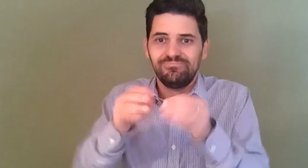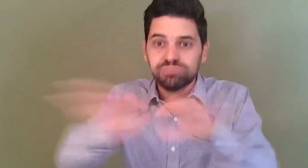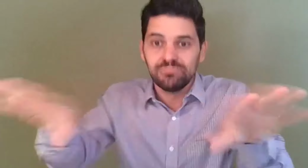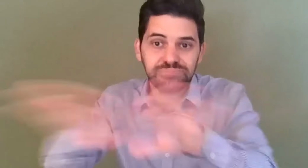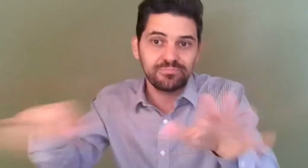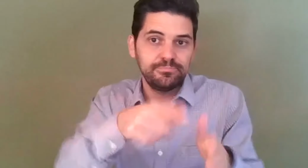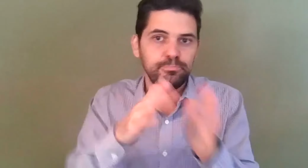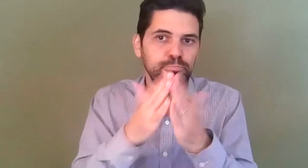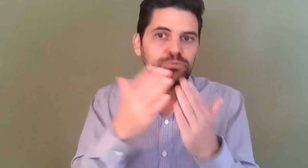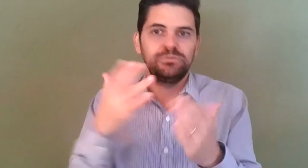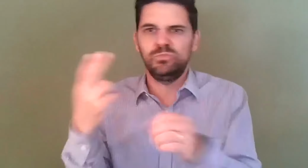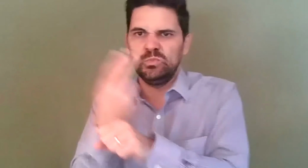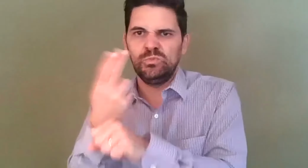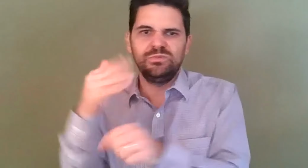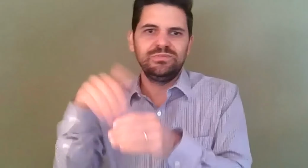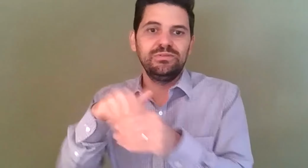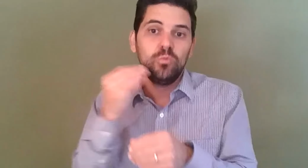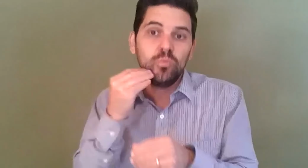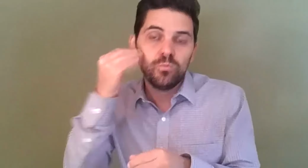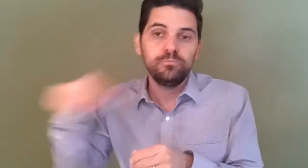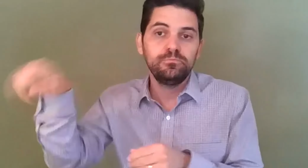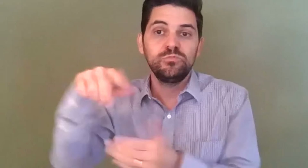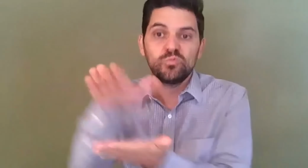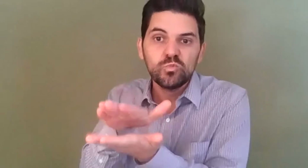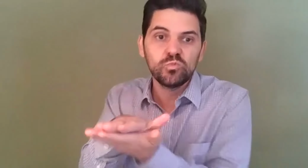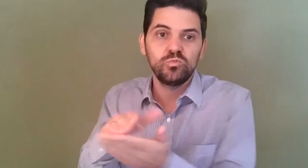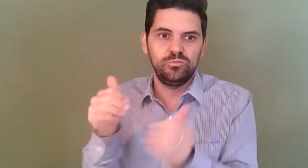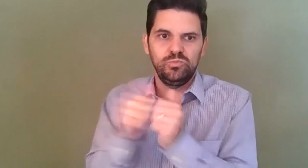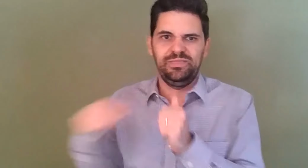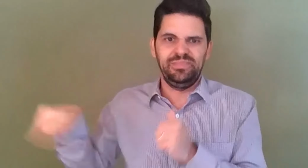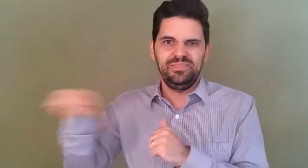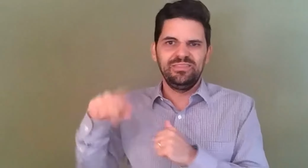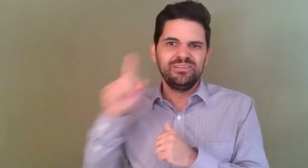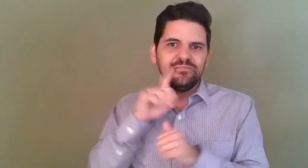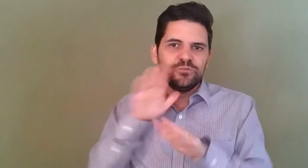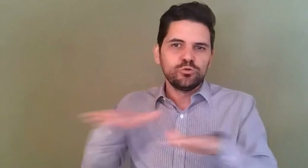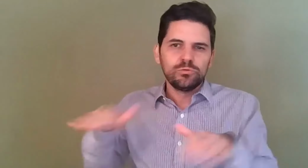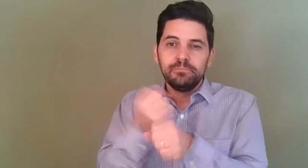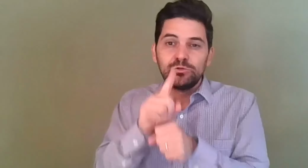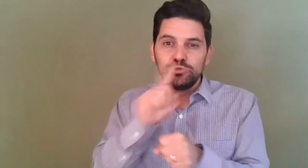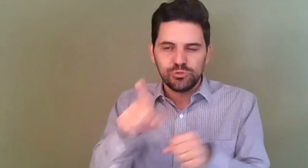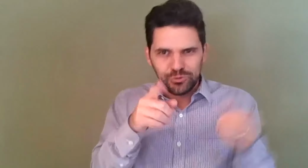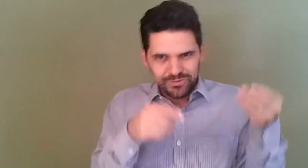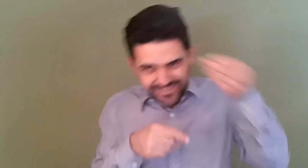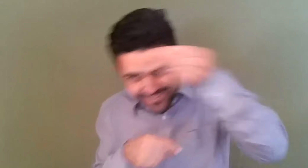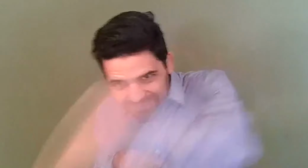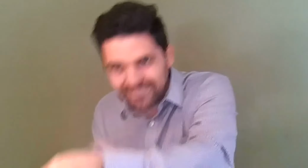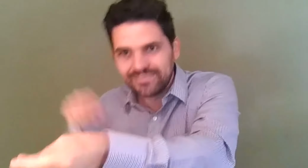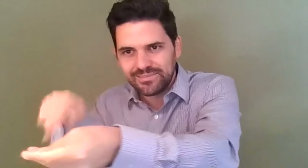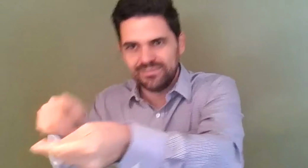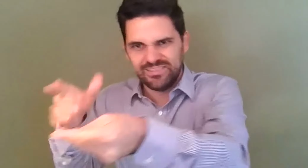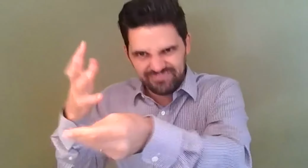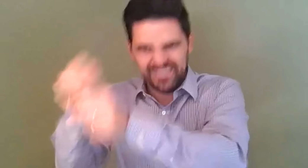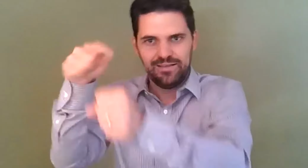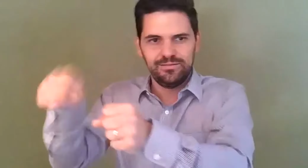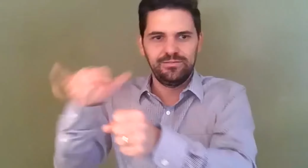and they're local partners, and they're trying to disseminate the books in the different schools in the area, making sure that